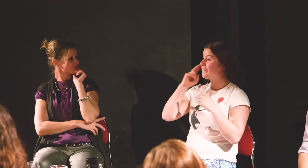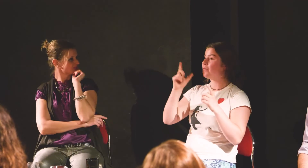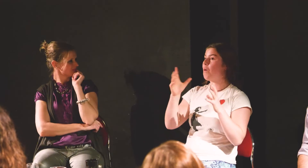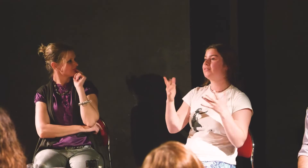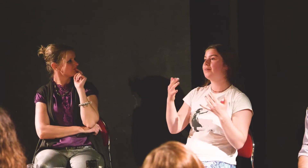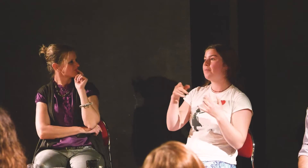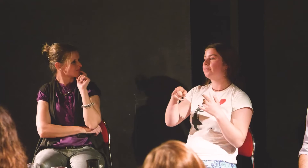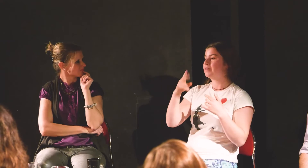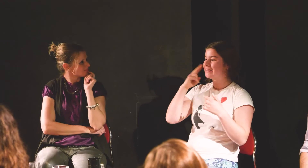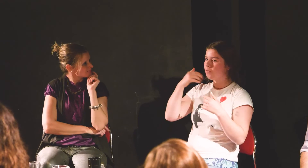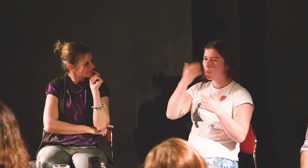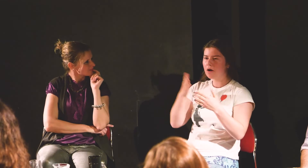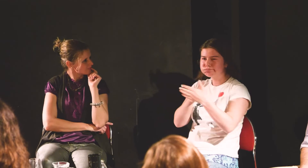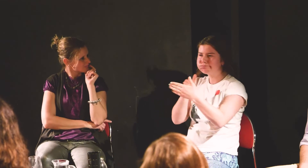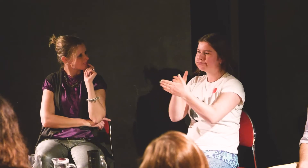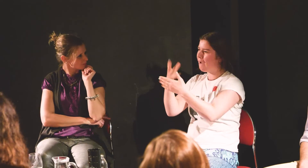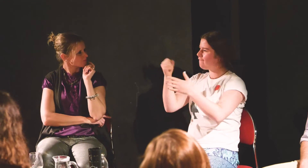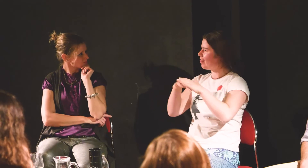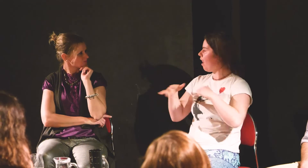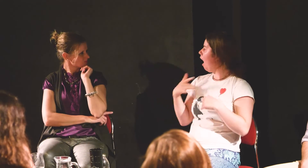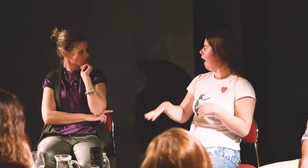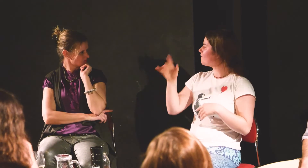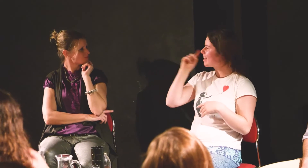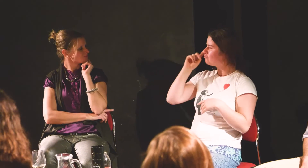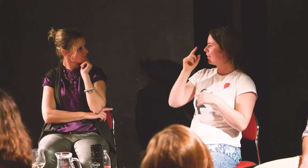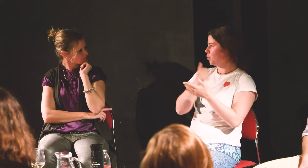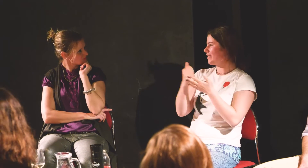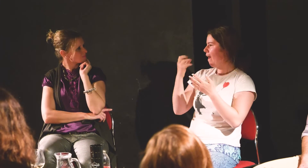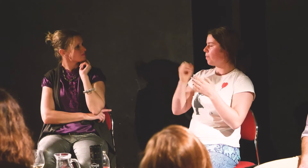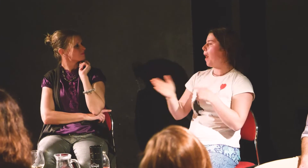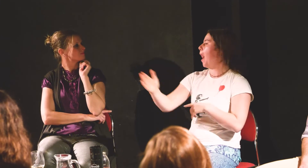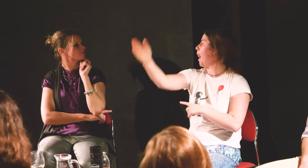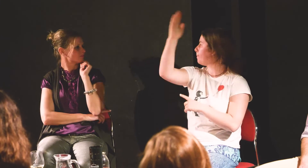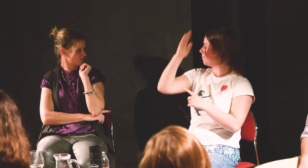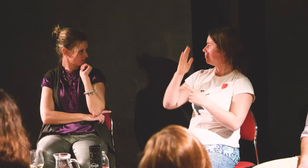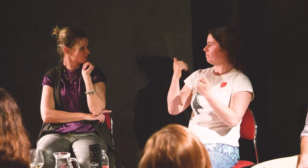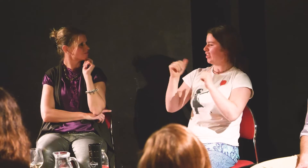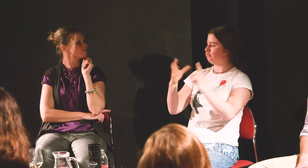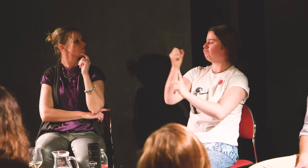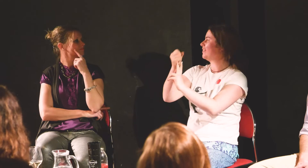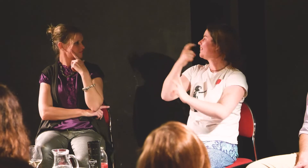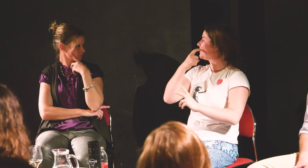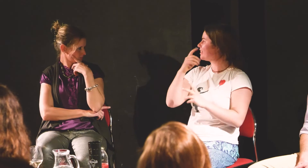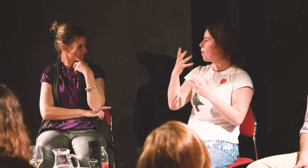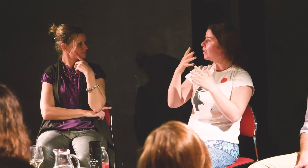For me, the best thing about being deaf is, obviously we come in front of a lot of barriers in our lives.